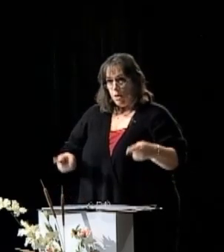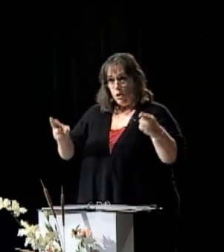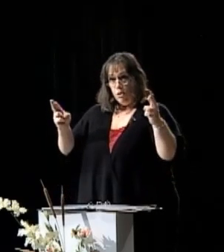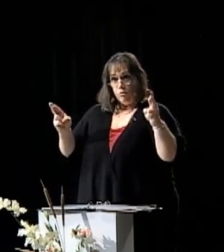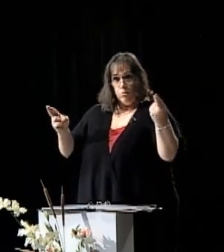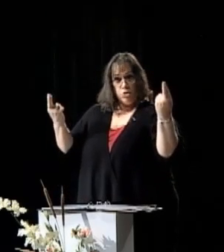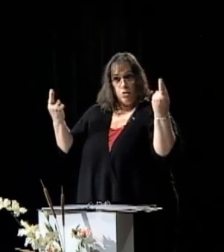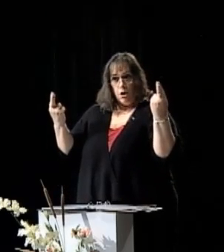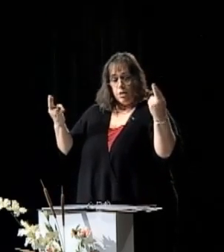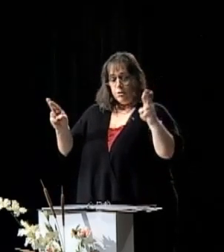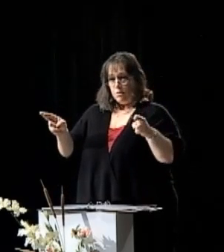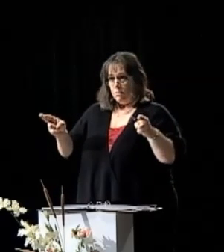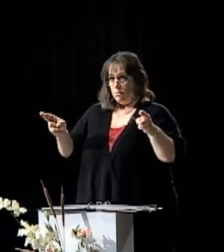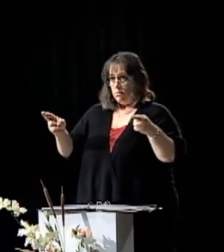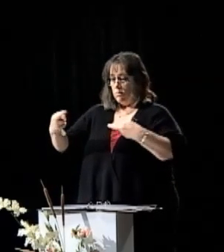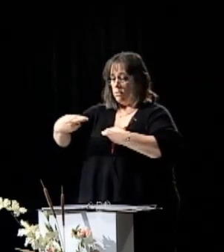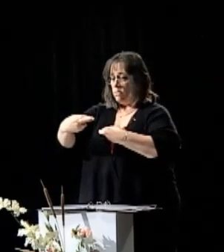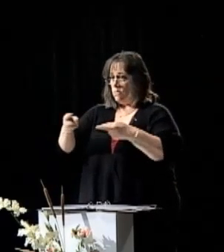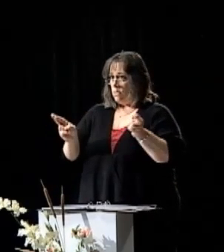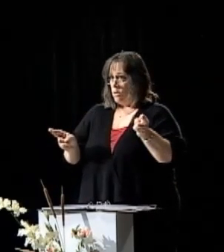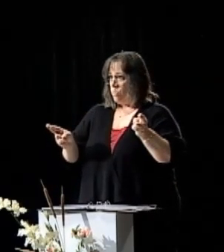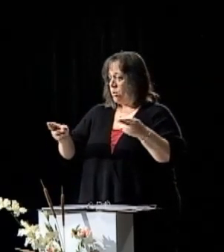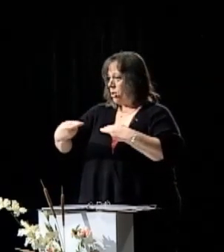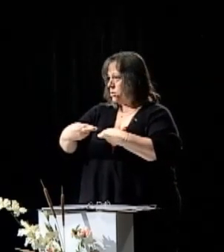Your room is your R's, and you make a box.